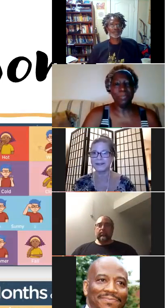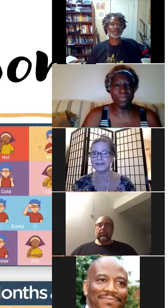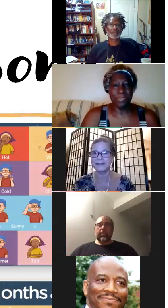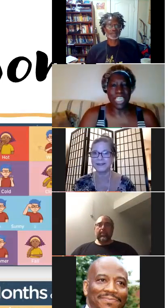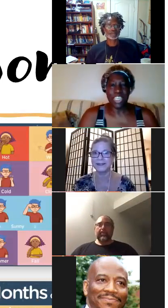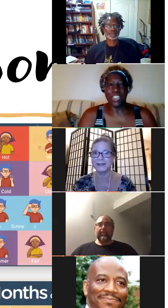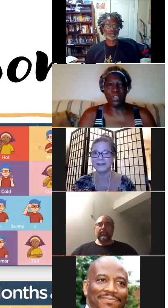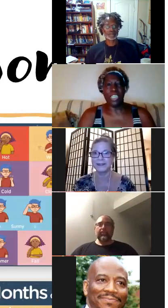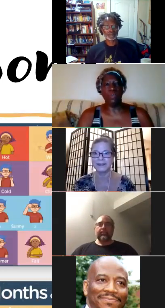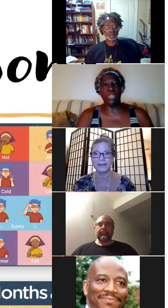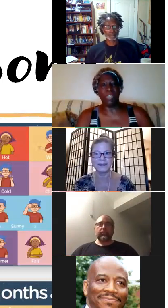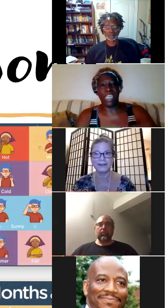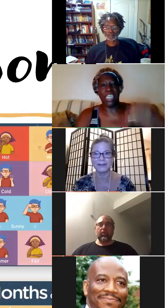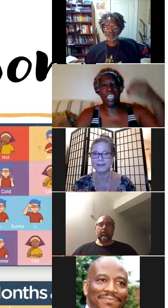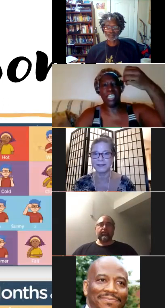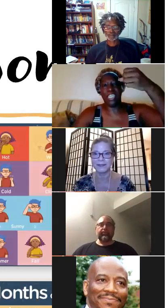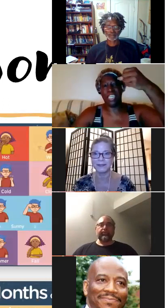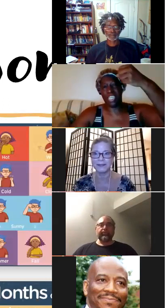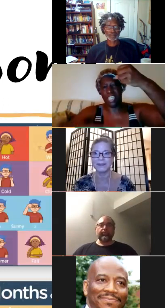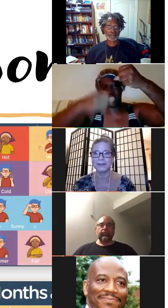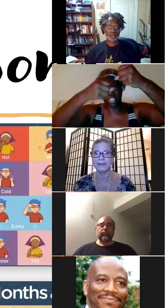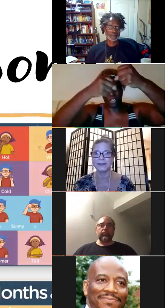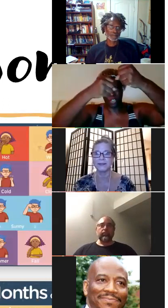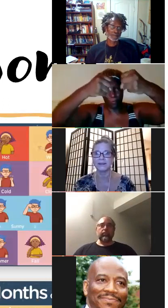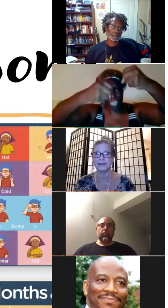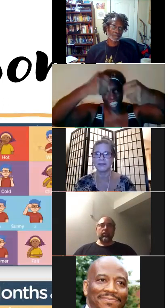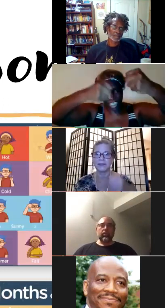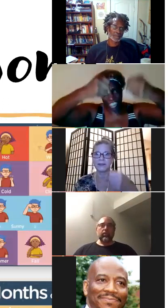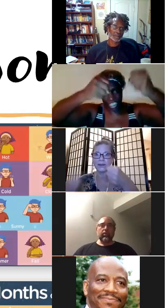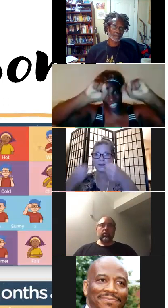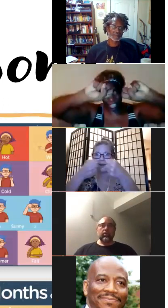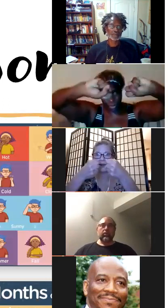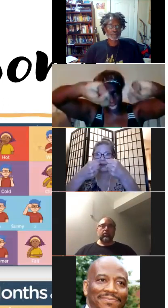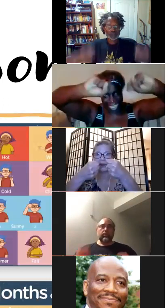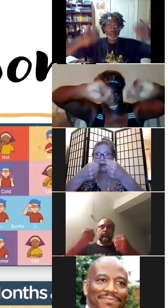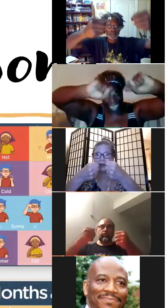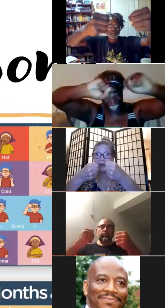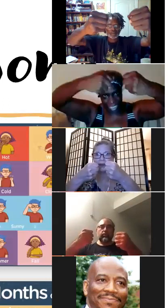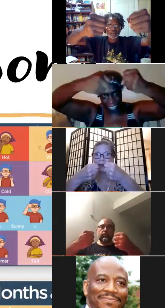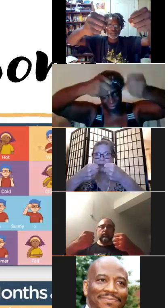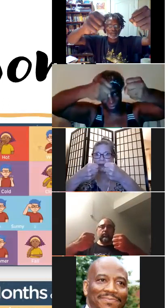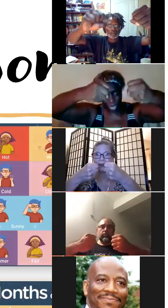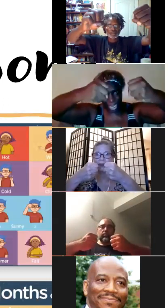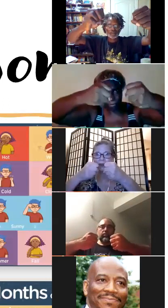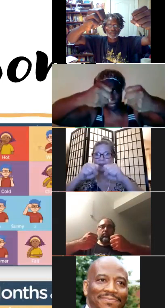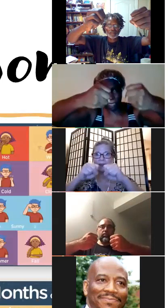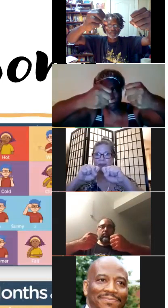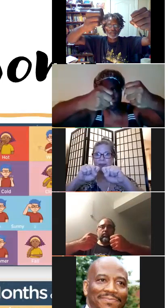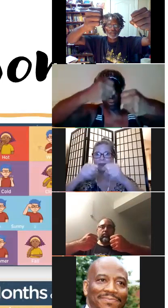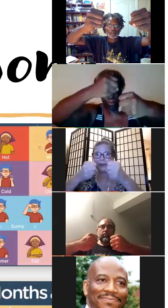Okay. So year would be your two fists, your two S hands,